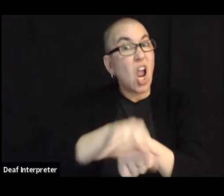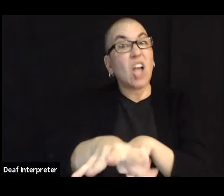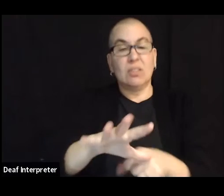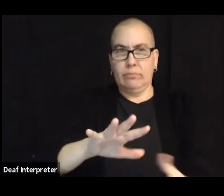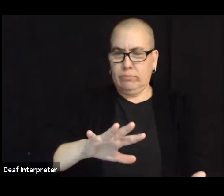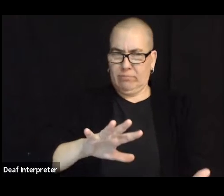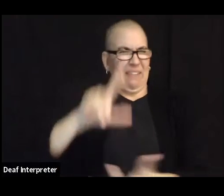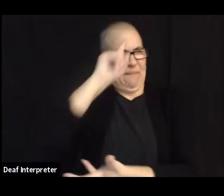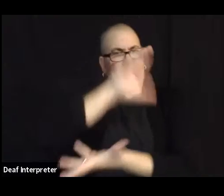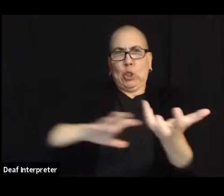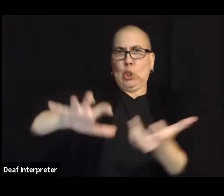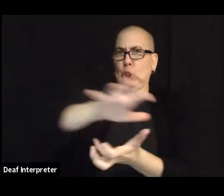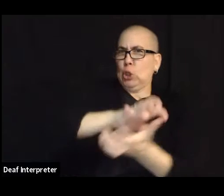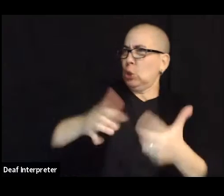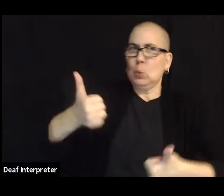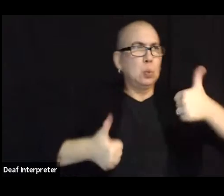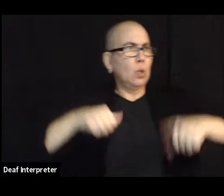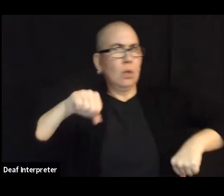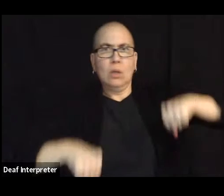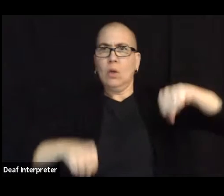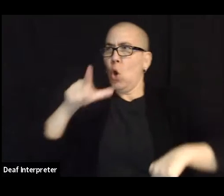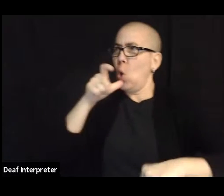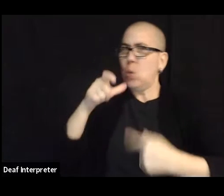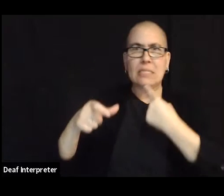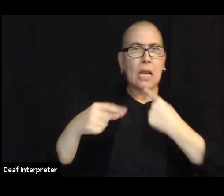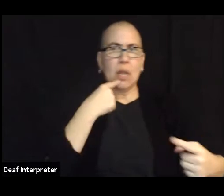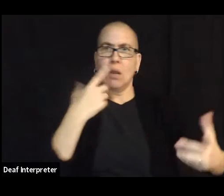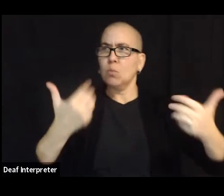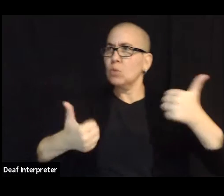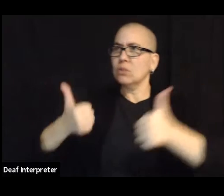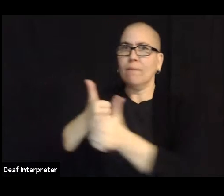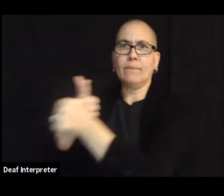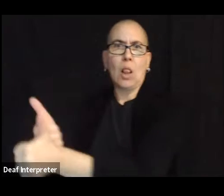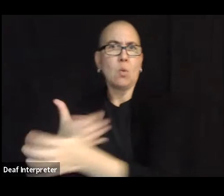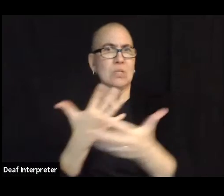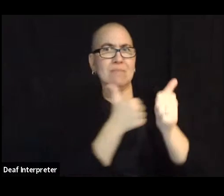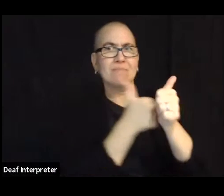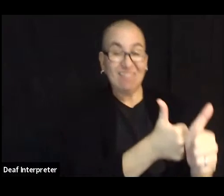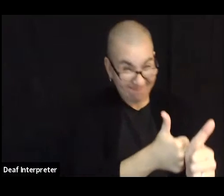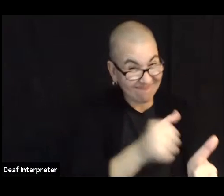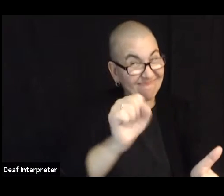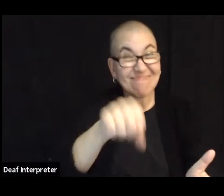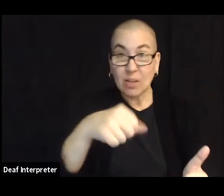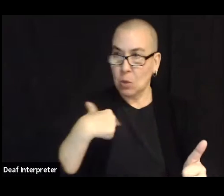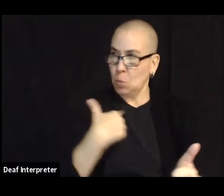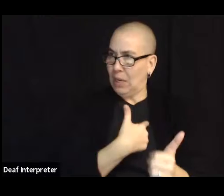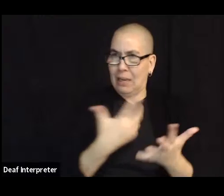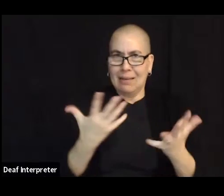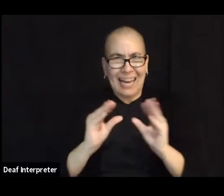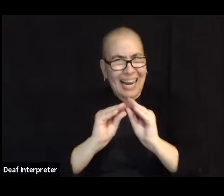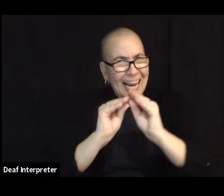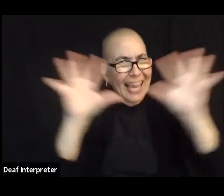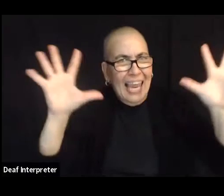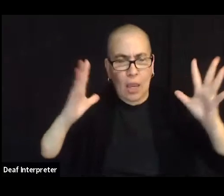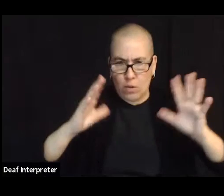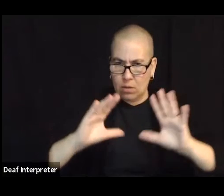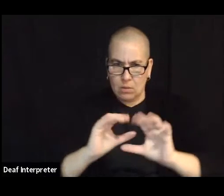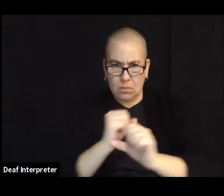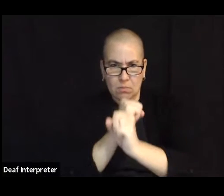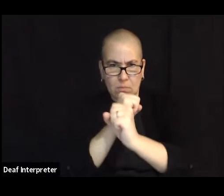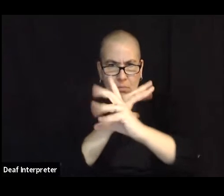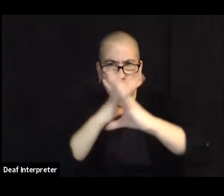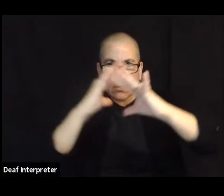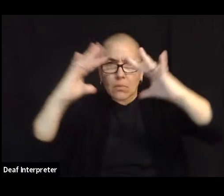not all of us would like to see the process speed up and for eligibility to expand as long